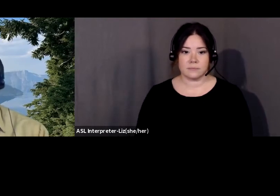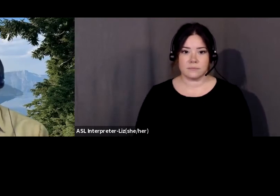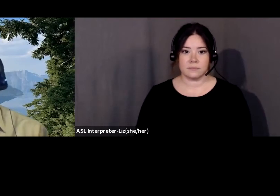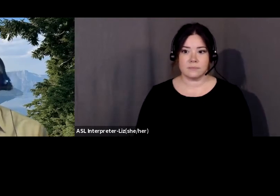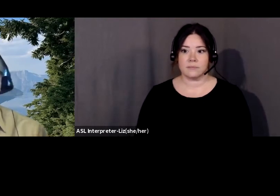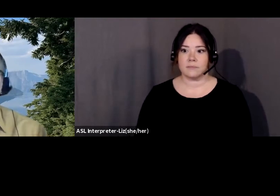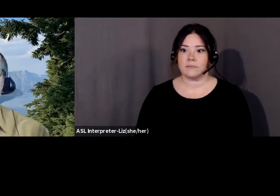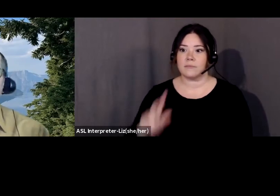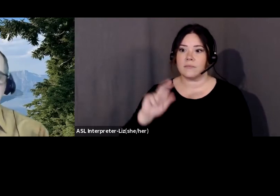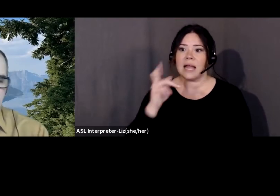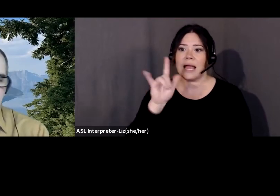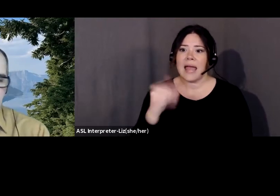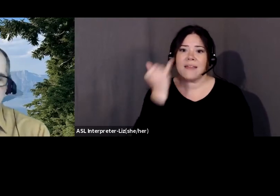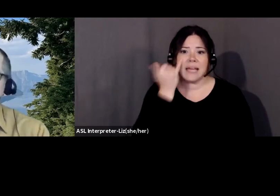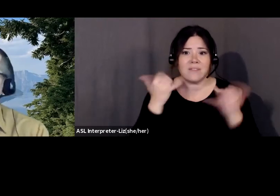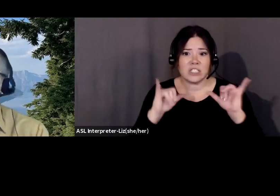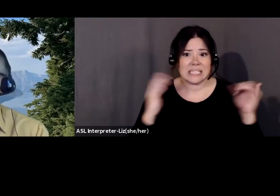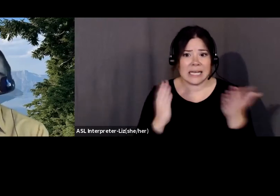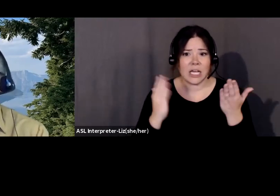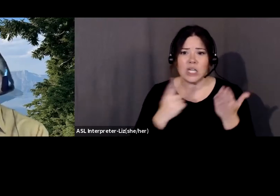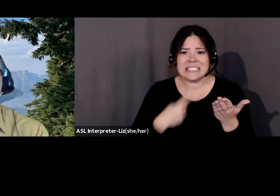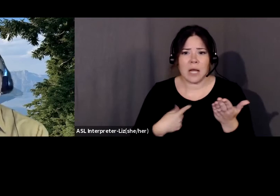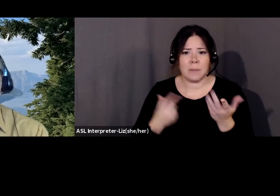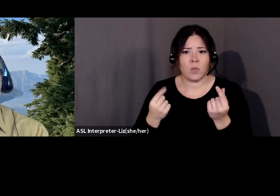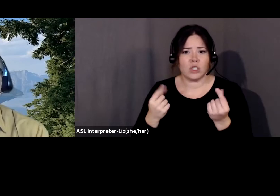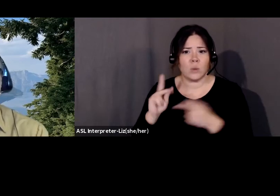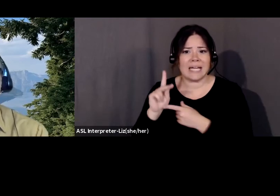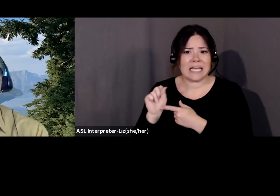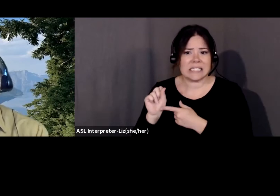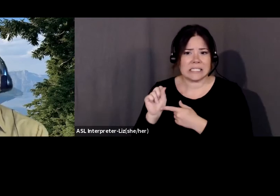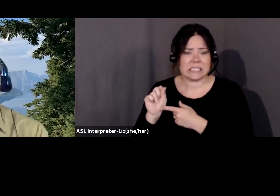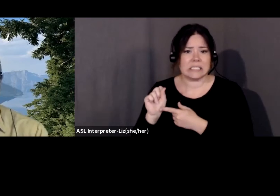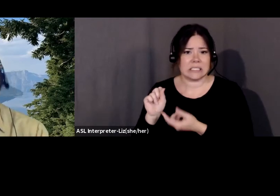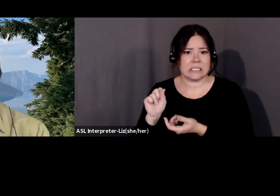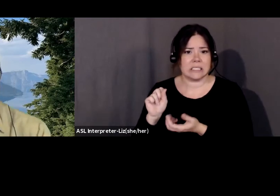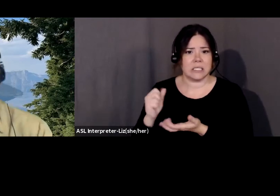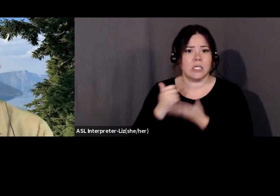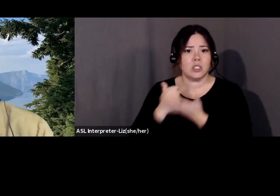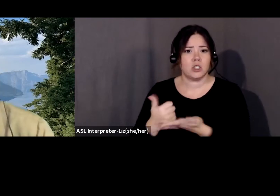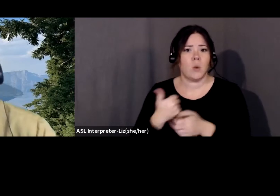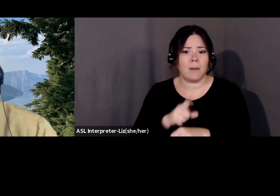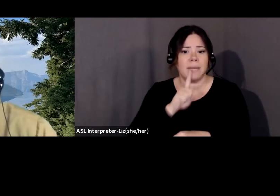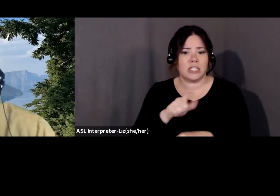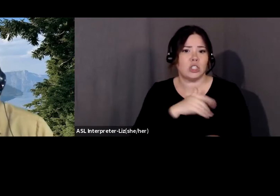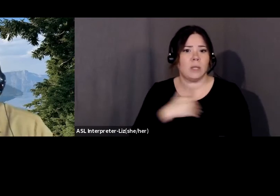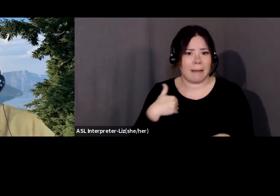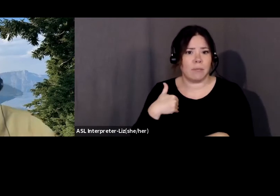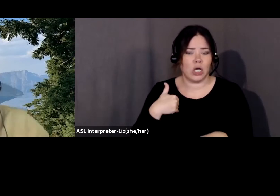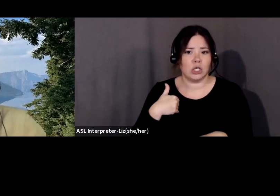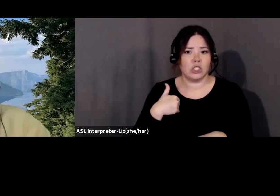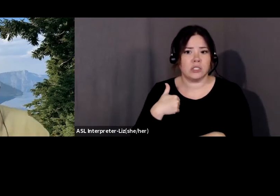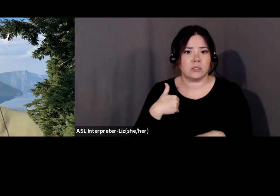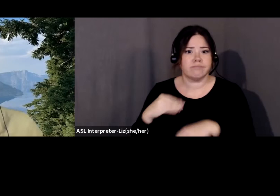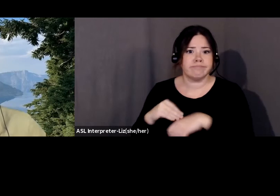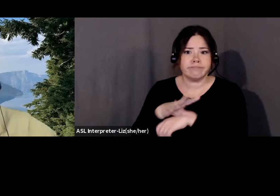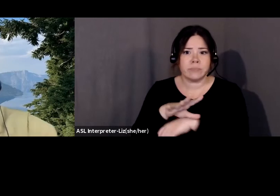Kathy, if you're still on, tell me what we do in Kansas to help make sure that members kind of have a handle on the mission and how